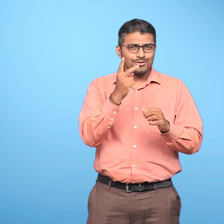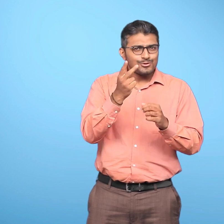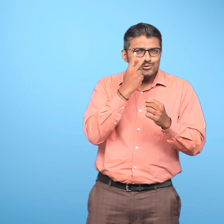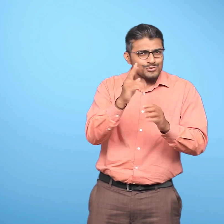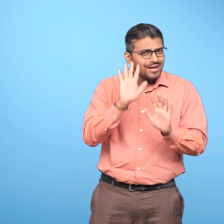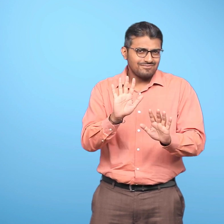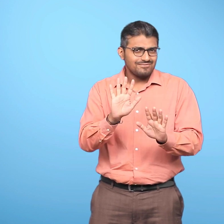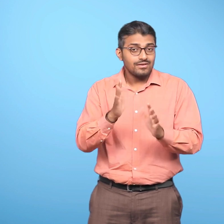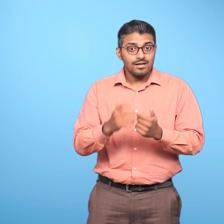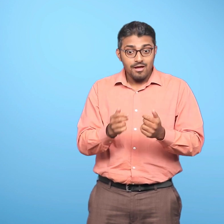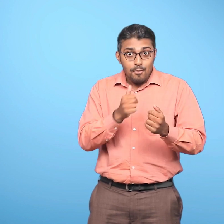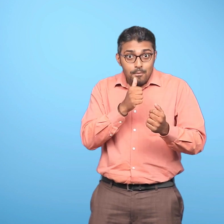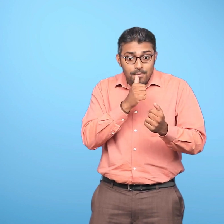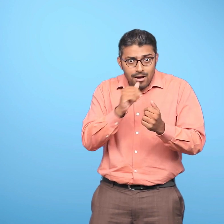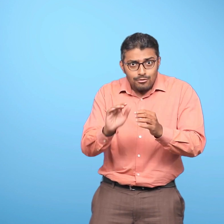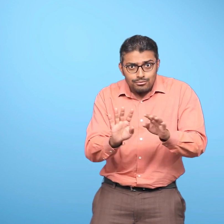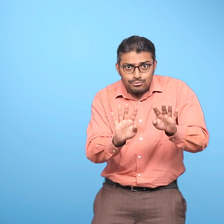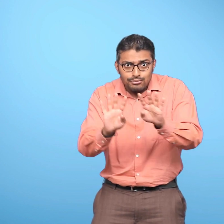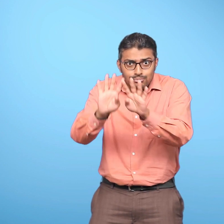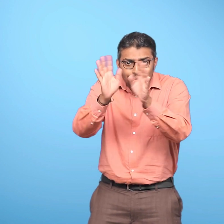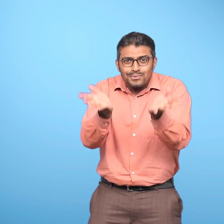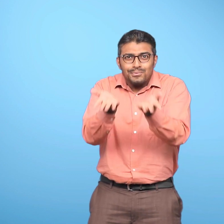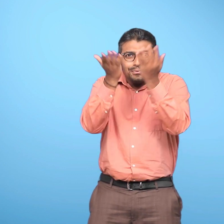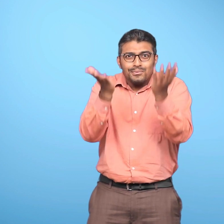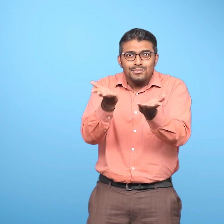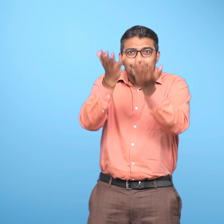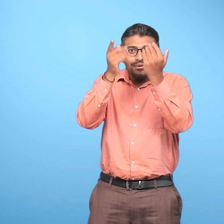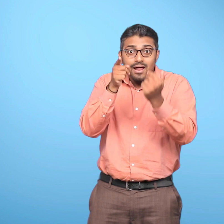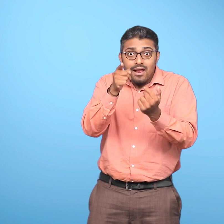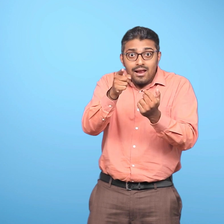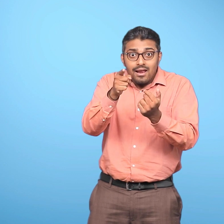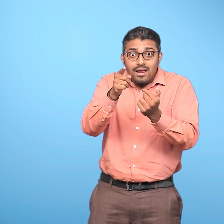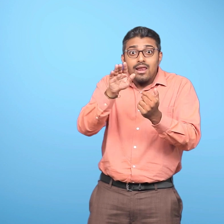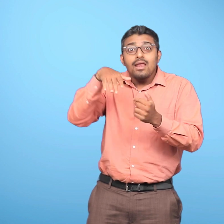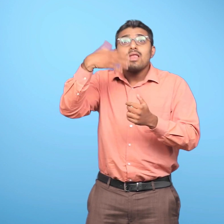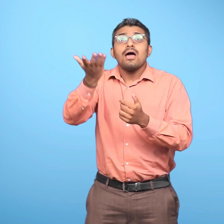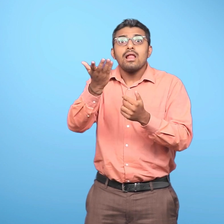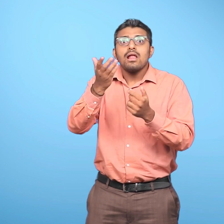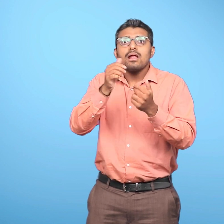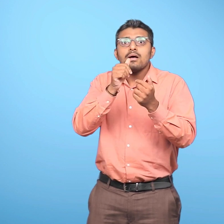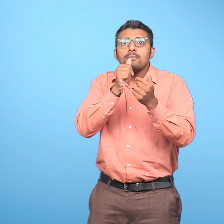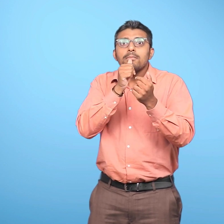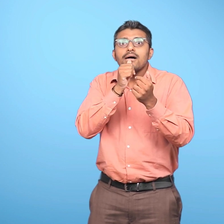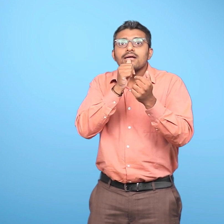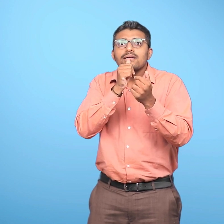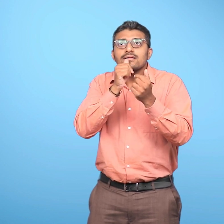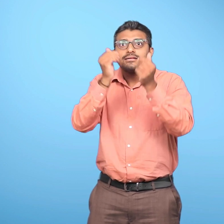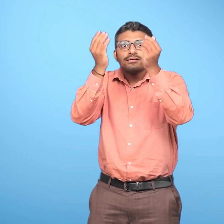you have observed that water vapor gets changed into liquid water when it is cooled. We all have